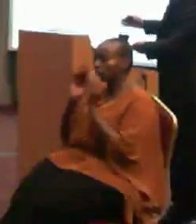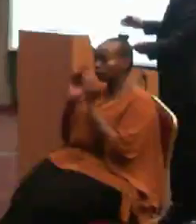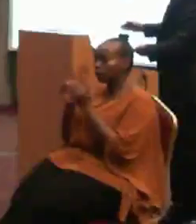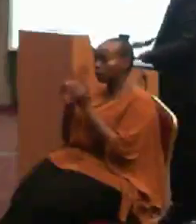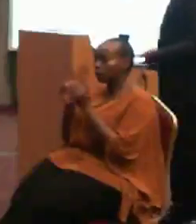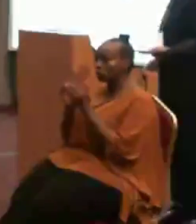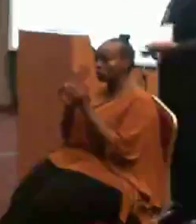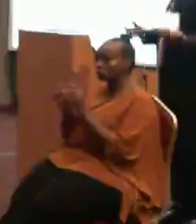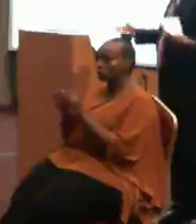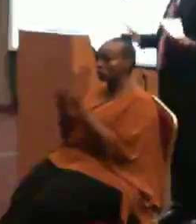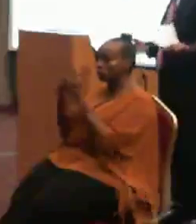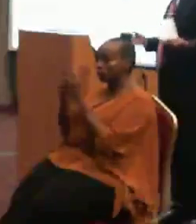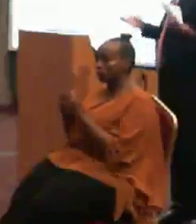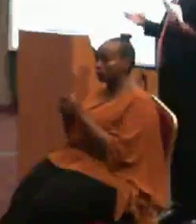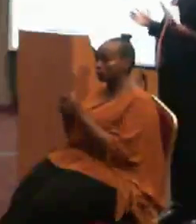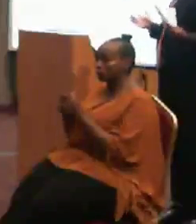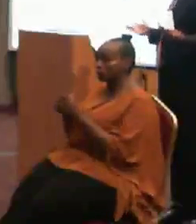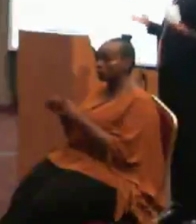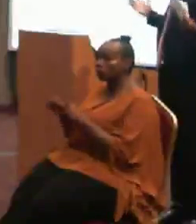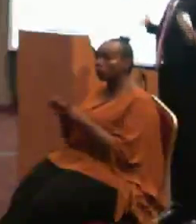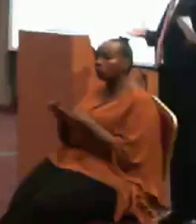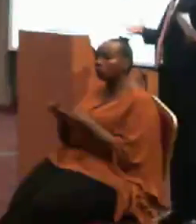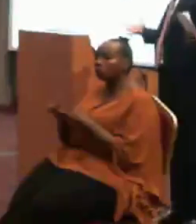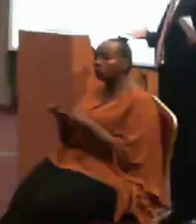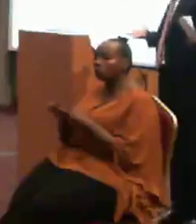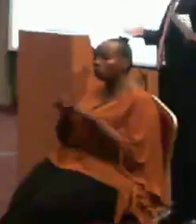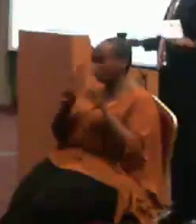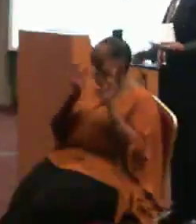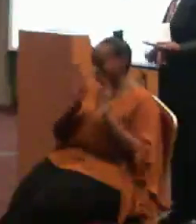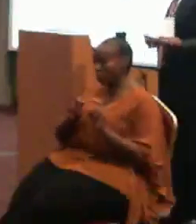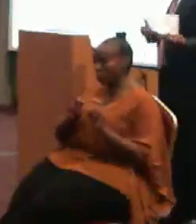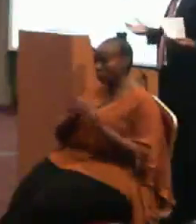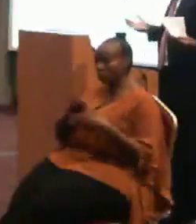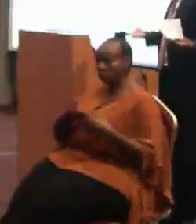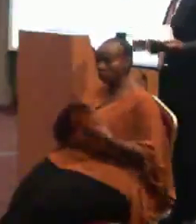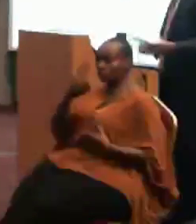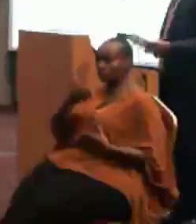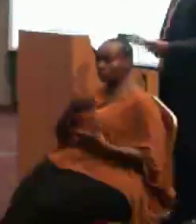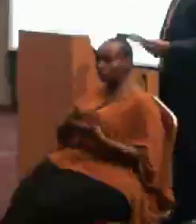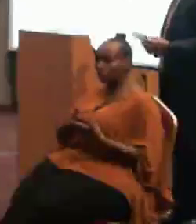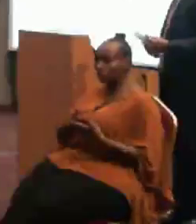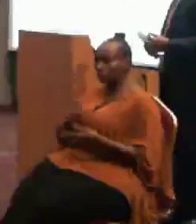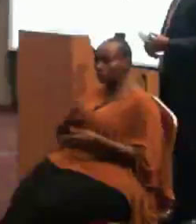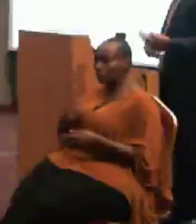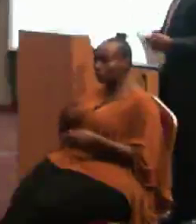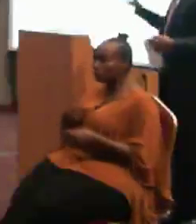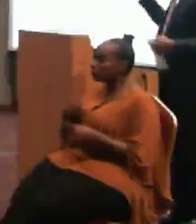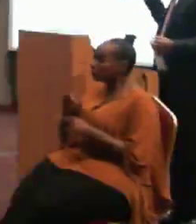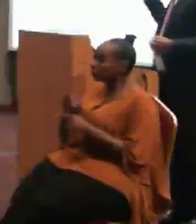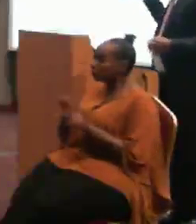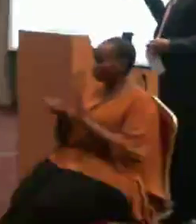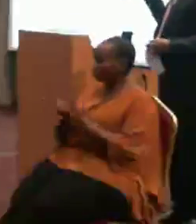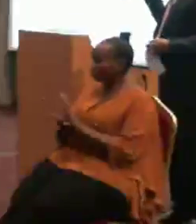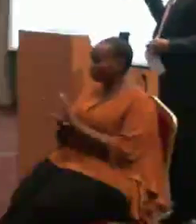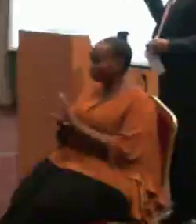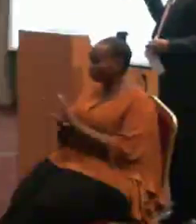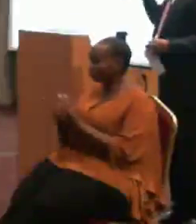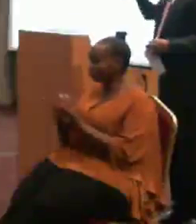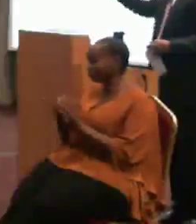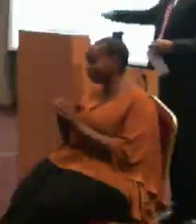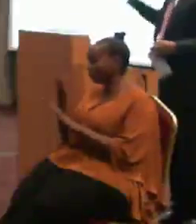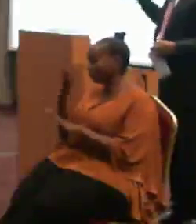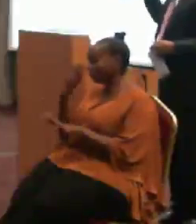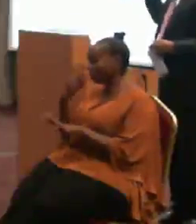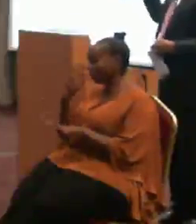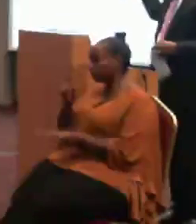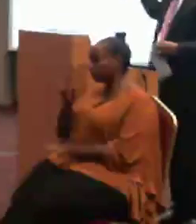project financing, it will come back to the mothership, to the Eskom balance sheet. We have not seen, and I'm confident, I mean, I've seen what